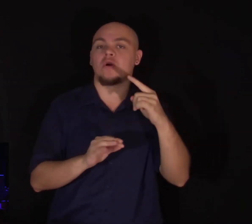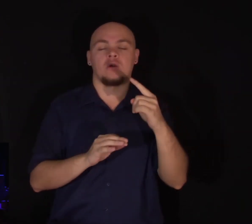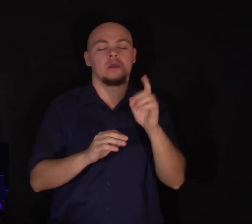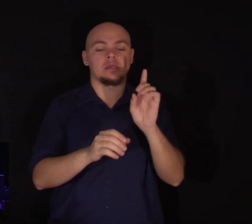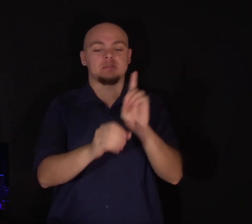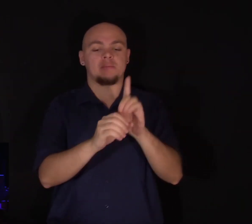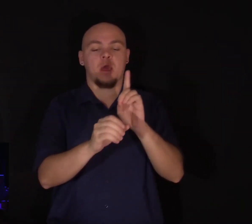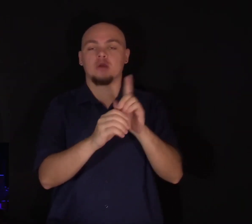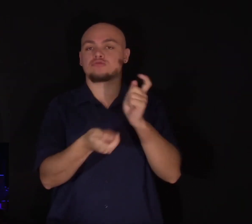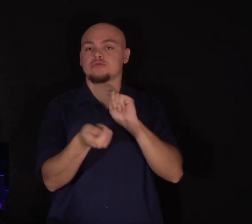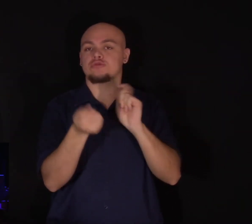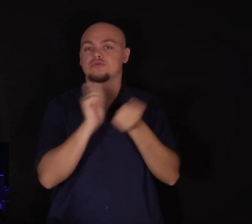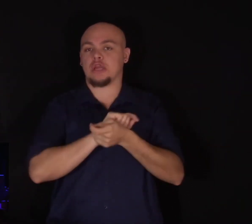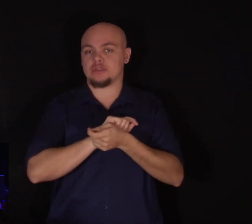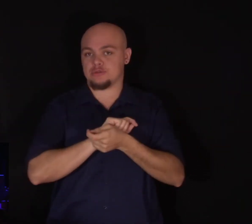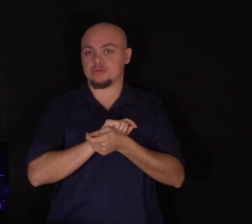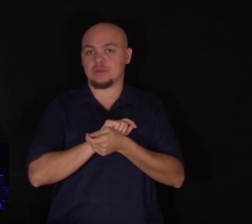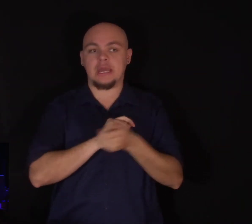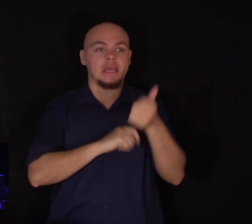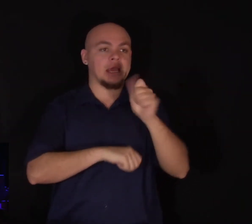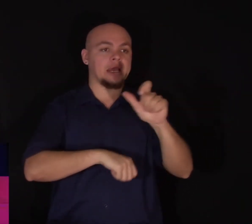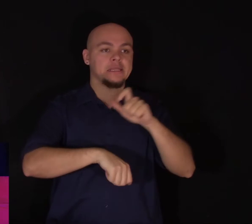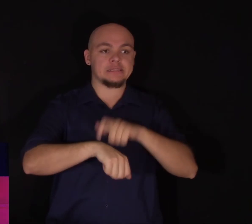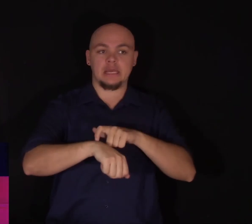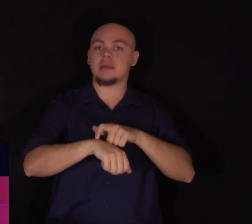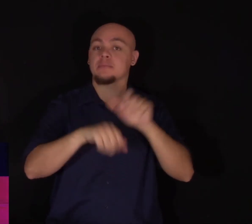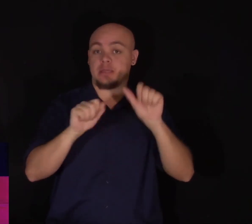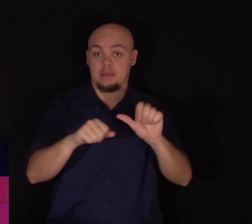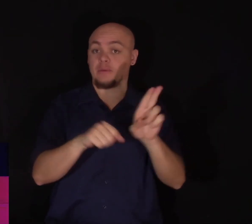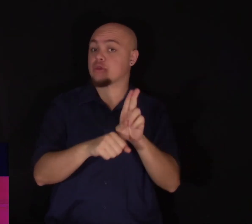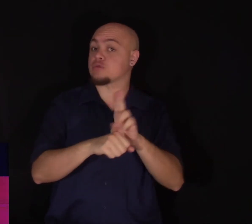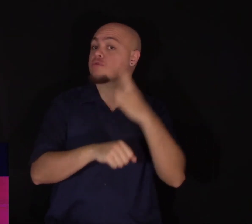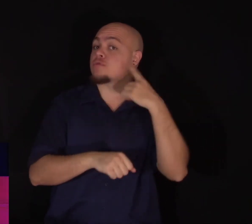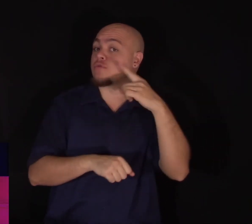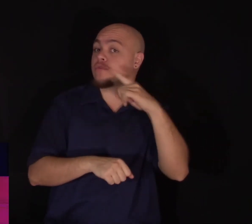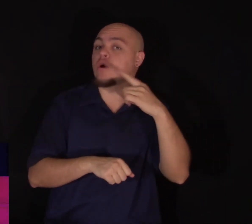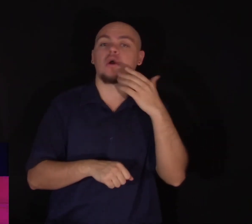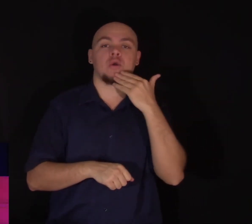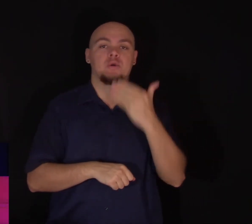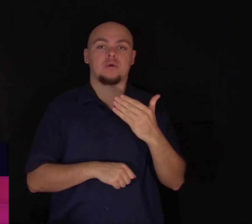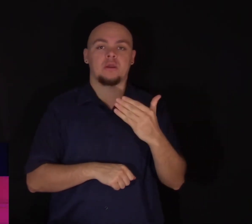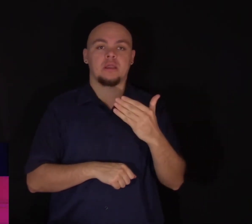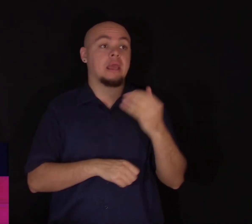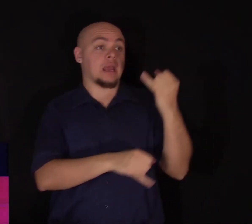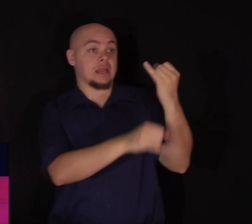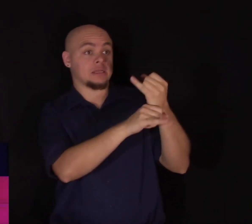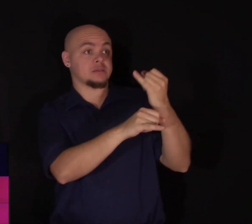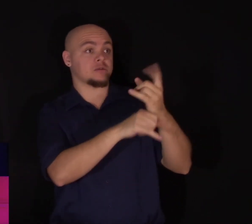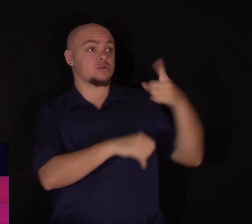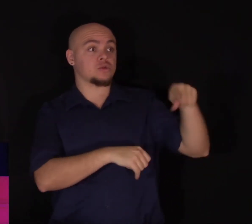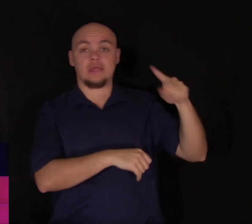by anyone at any time for good, and traditional institutions really don't understand it, so you can use that.